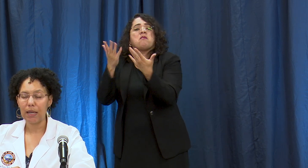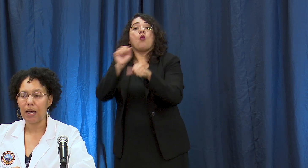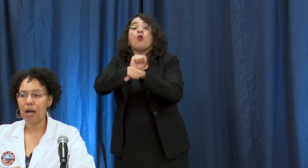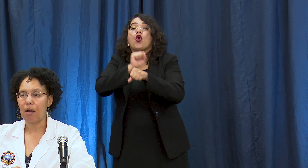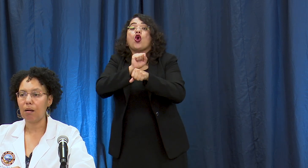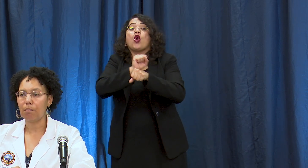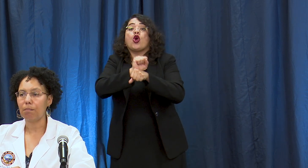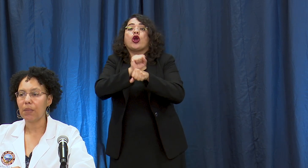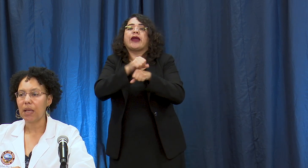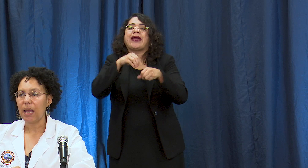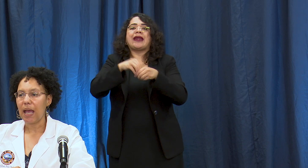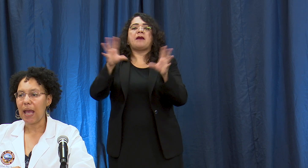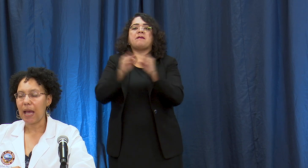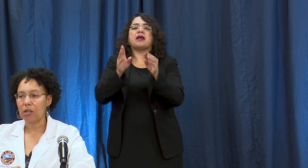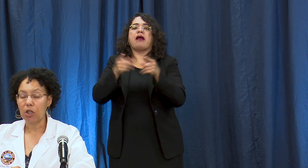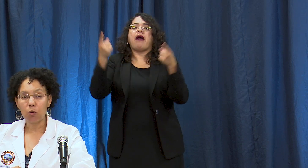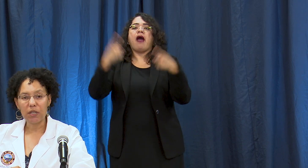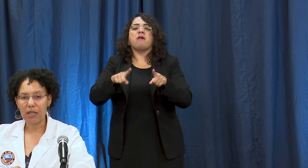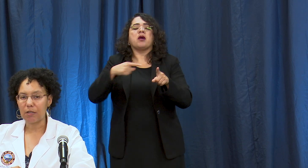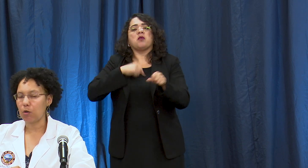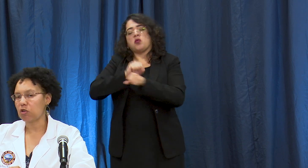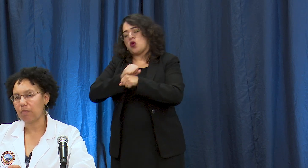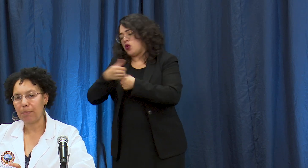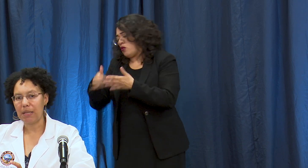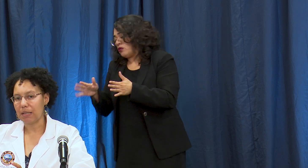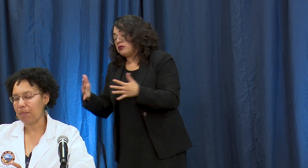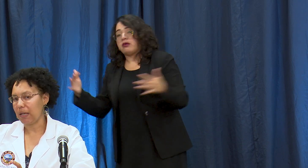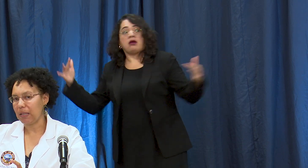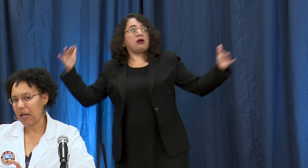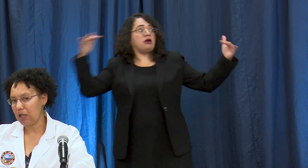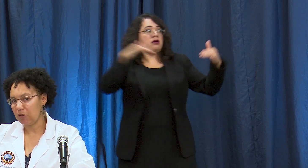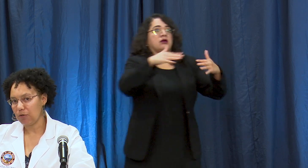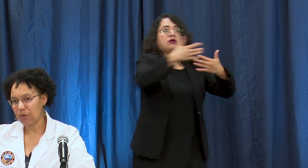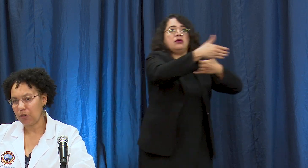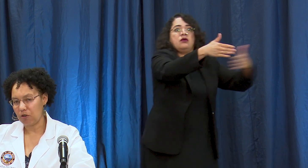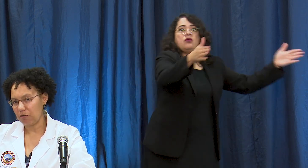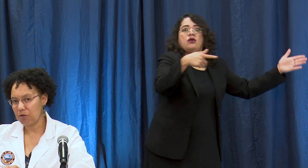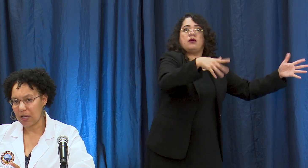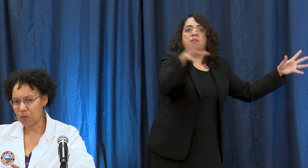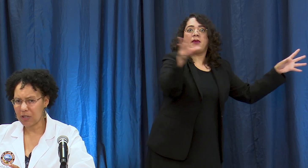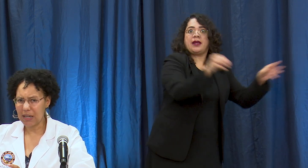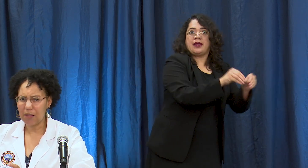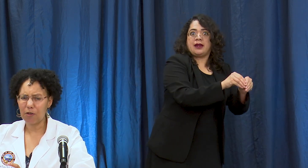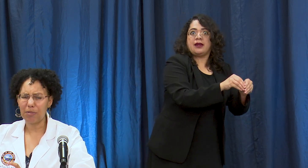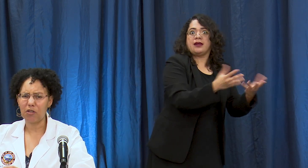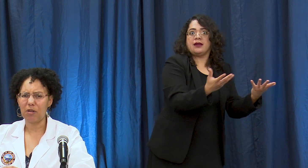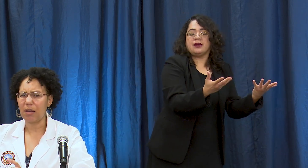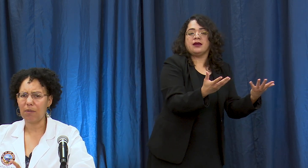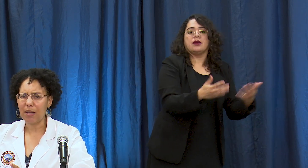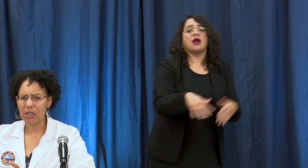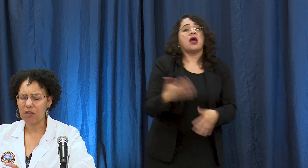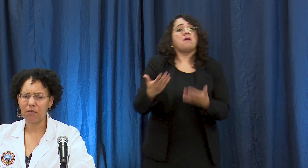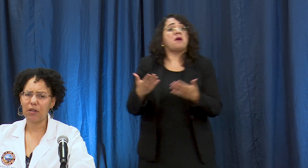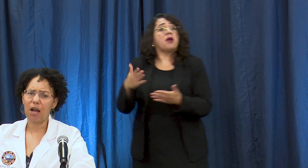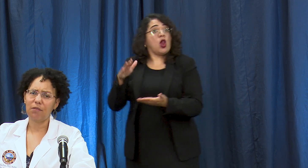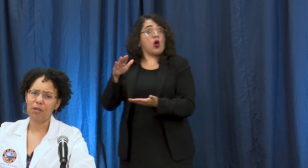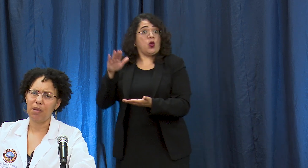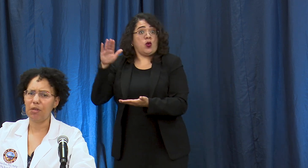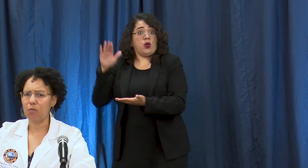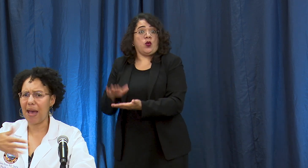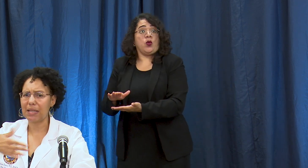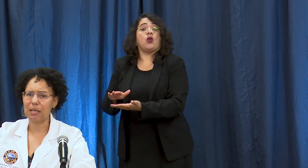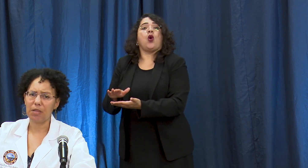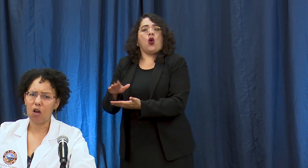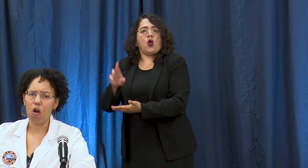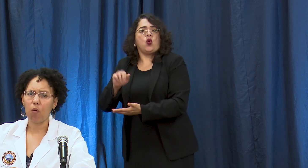with. And a low-risk exposure might be somebody that you guys work together, but you're not around each other very often, and